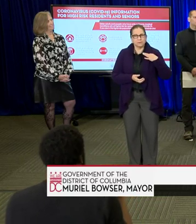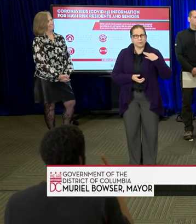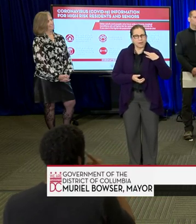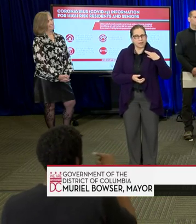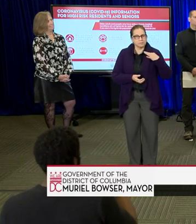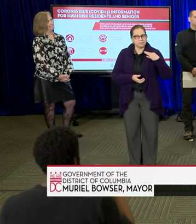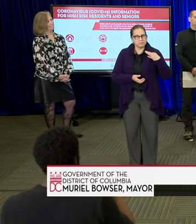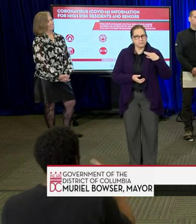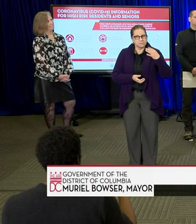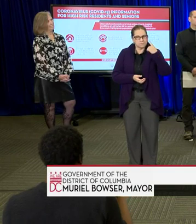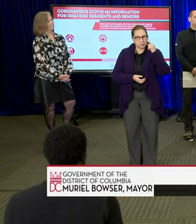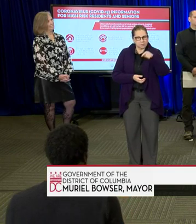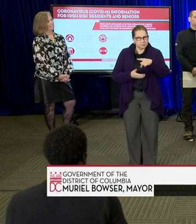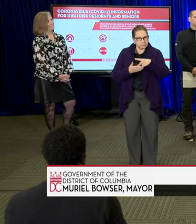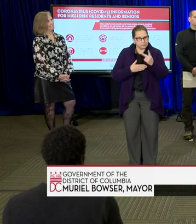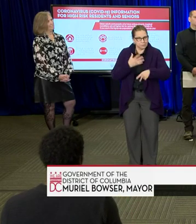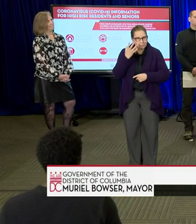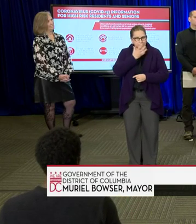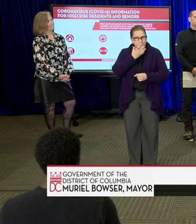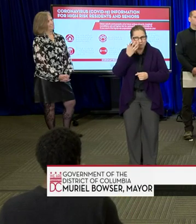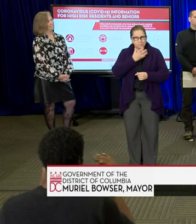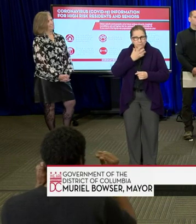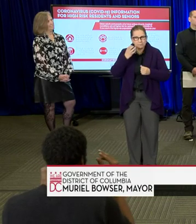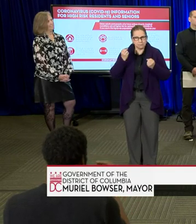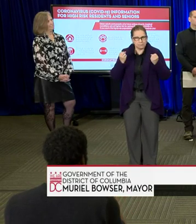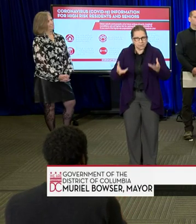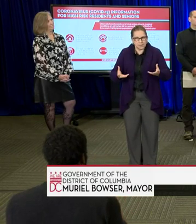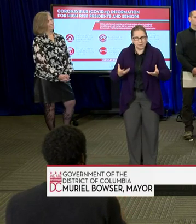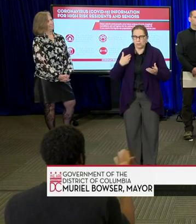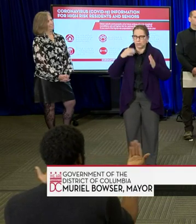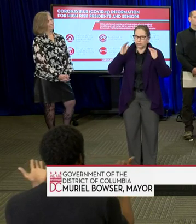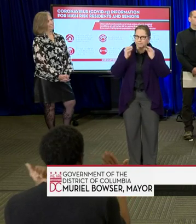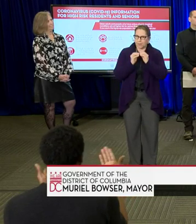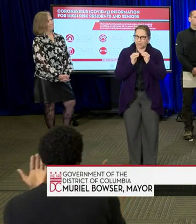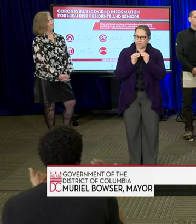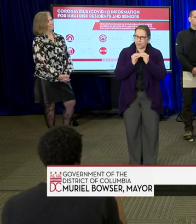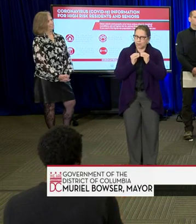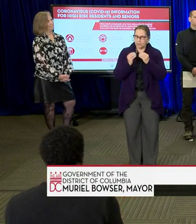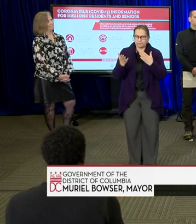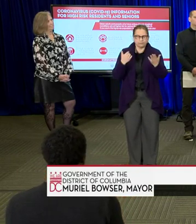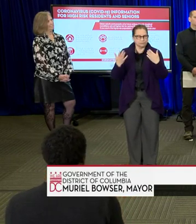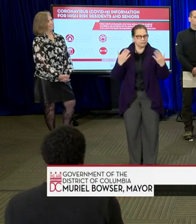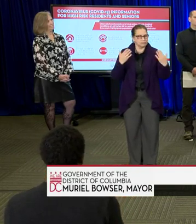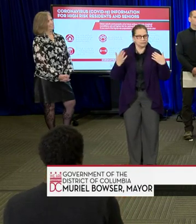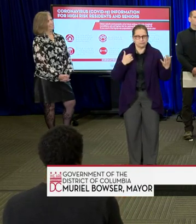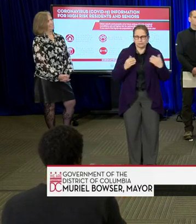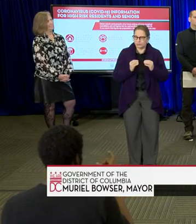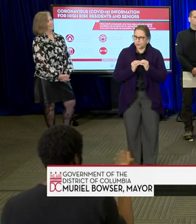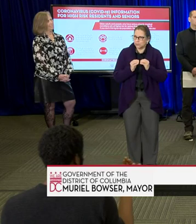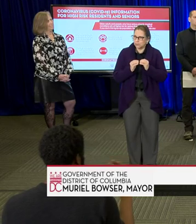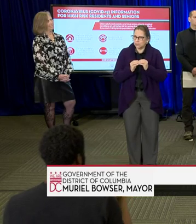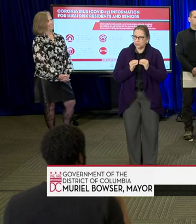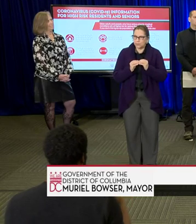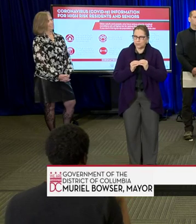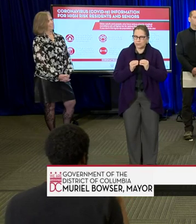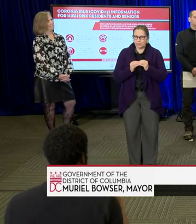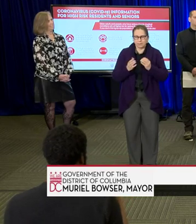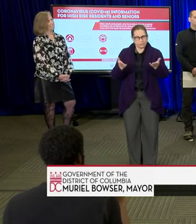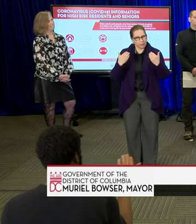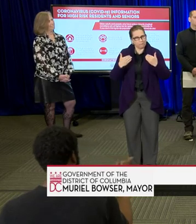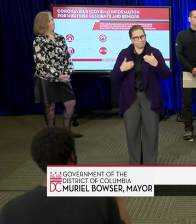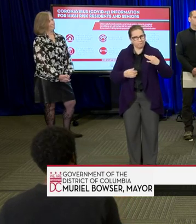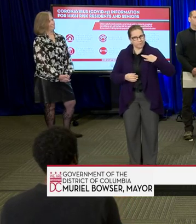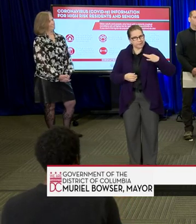activation. And we hope to have more people who are interested and have been seeking volunteer activities and ways to be engaged with the